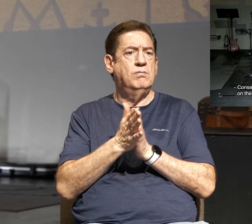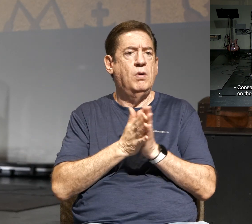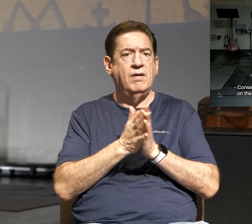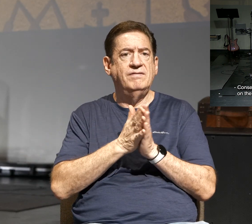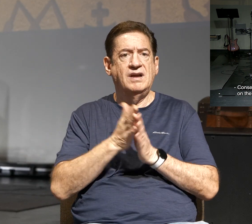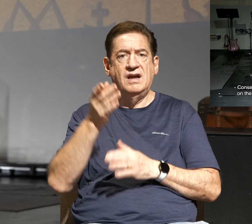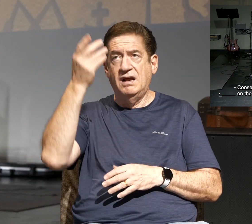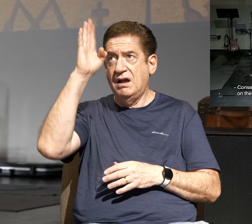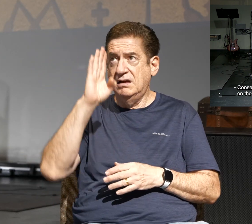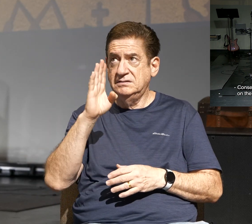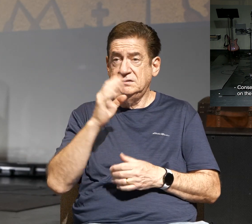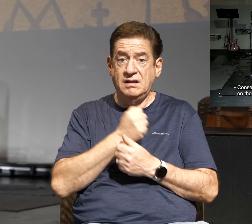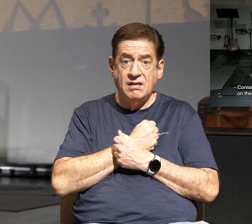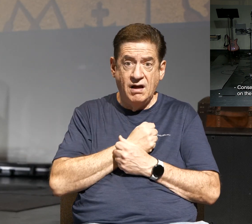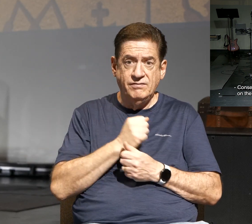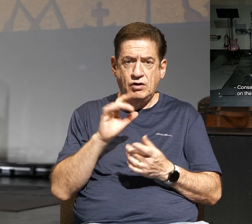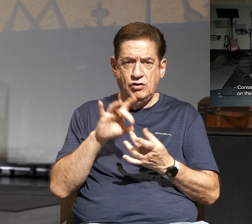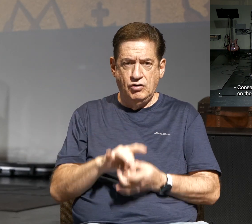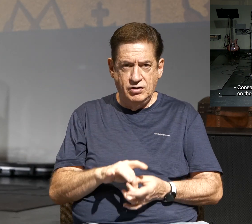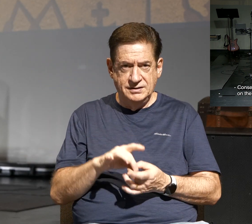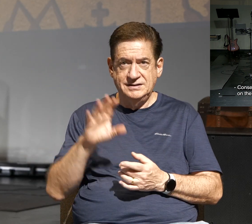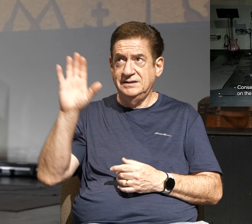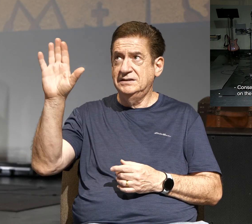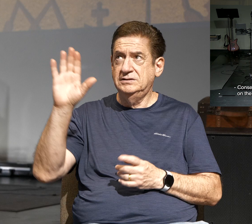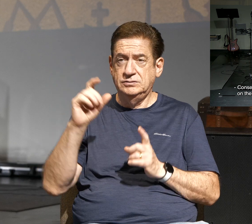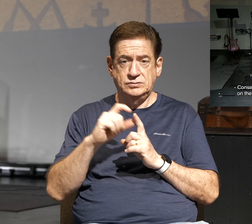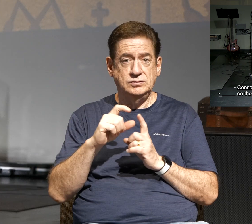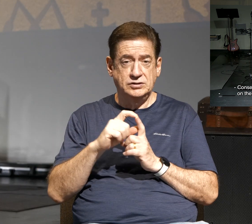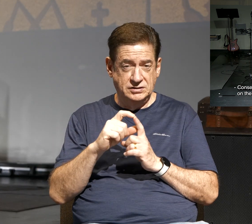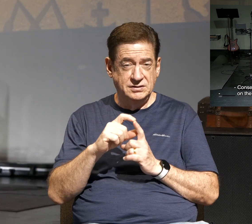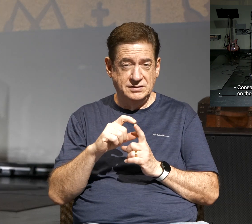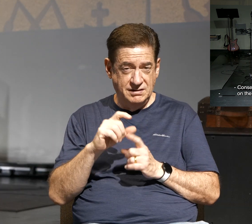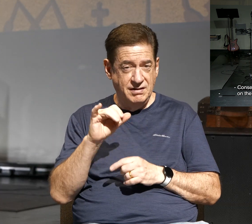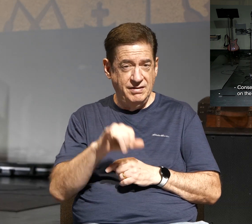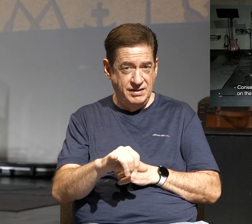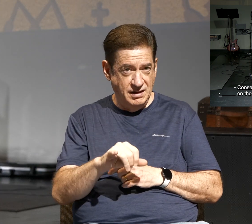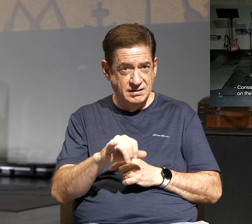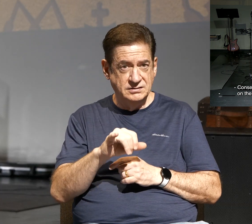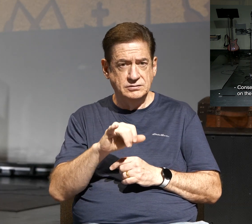to God's word, as we already said. That's